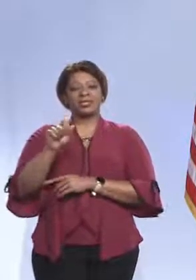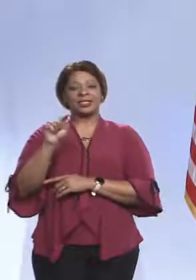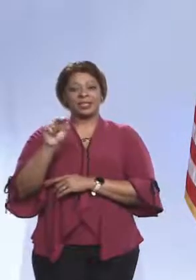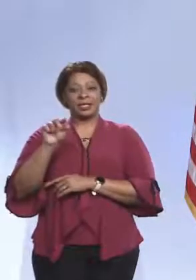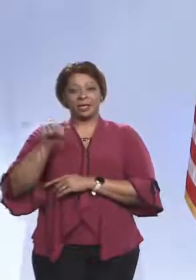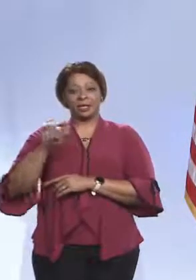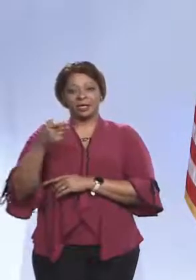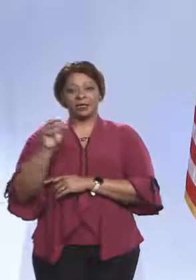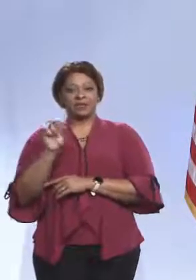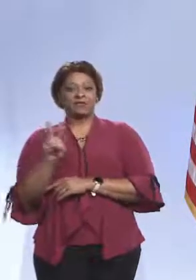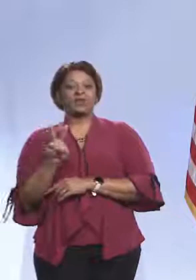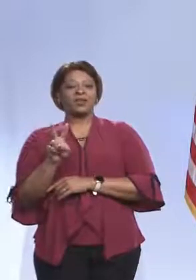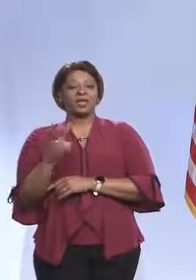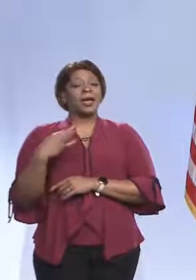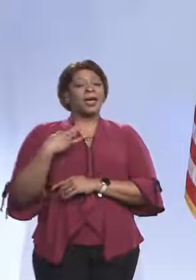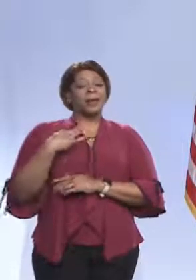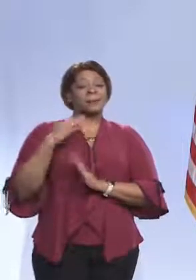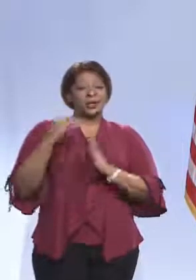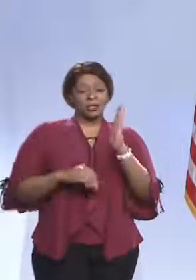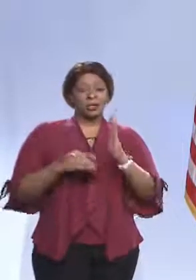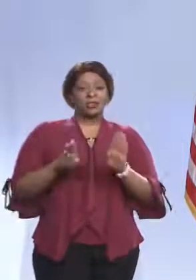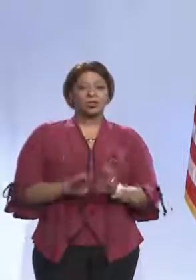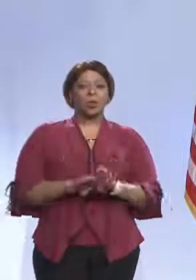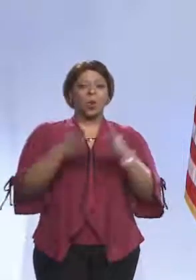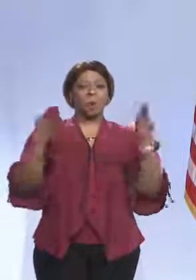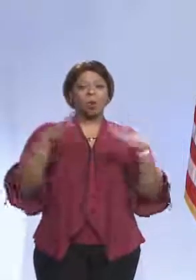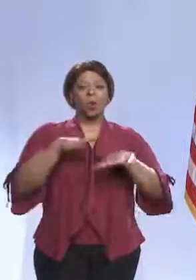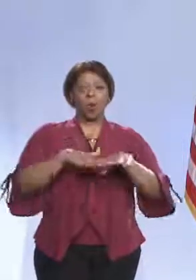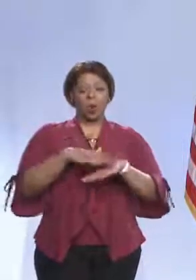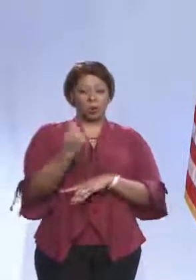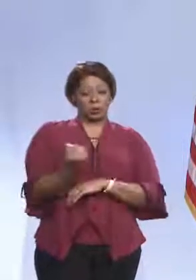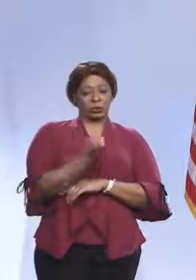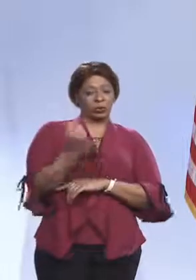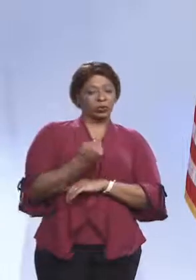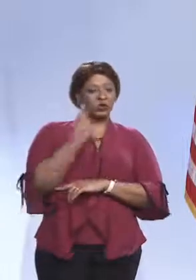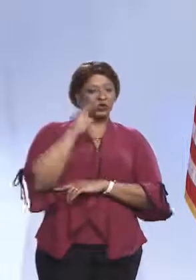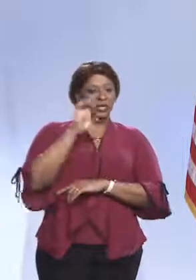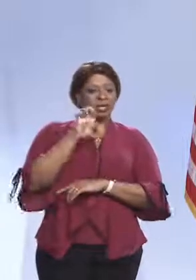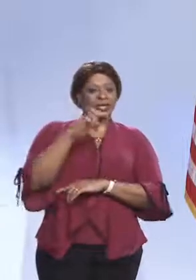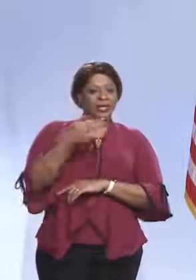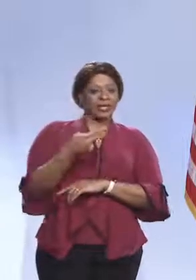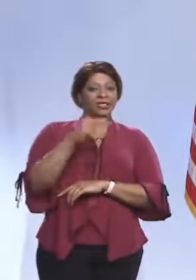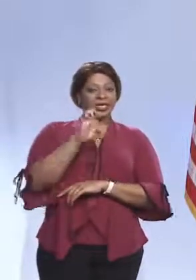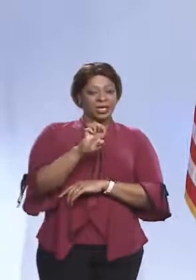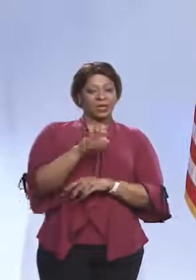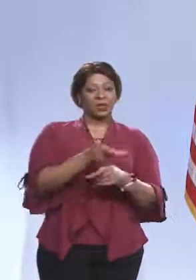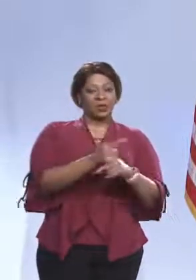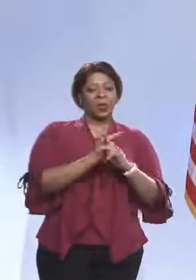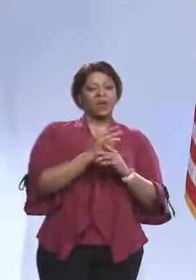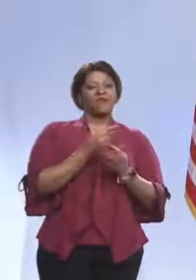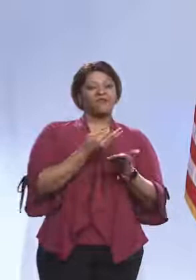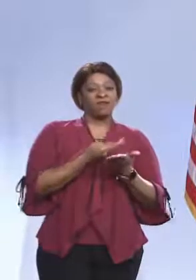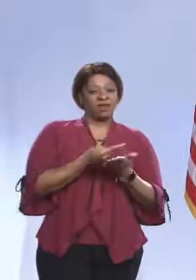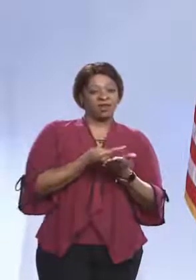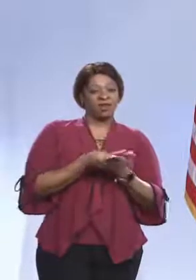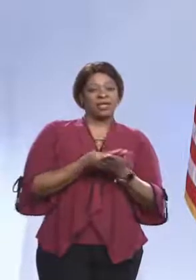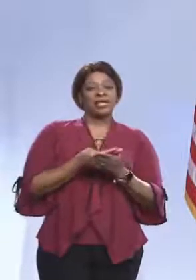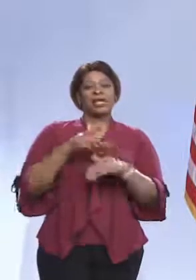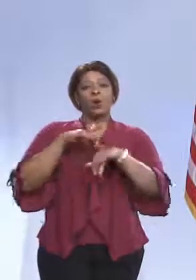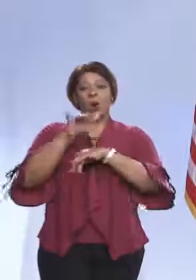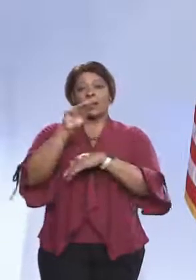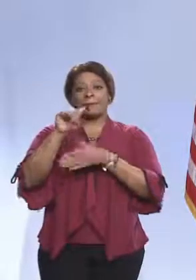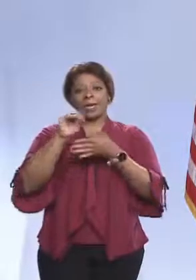memphistn.gov. Applications will open Tuesday for the EHE Loan Fund and by early May for